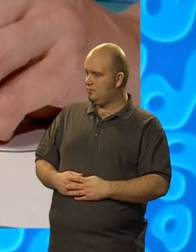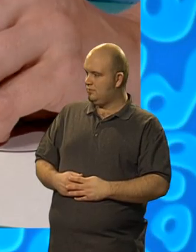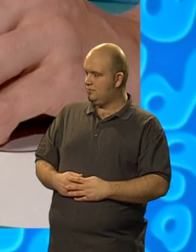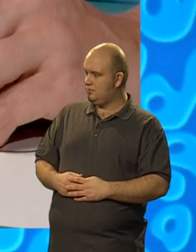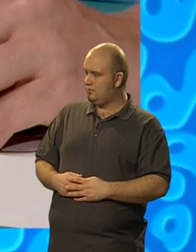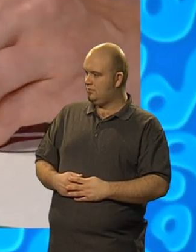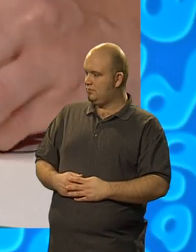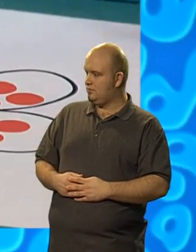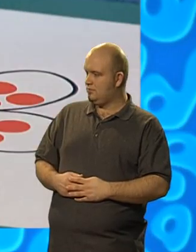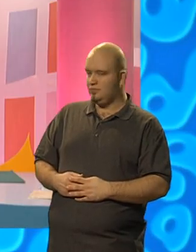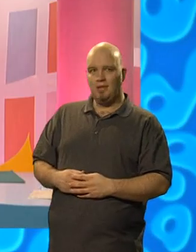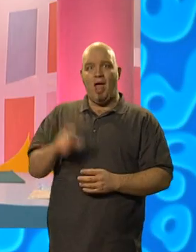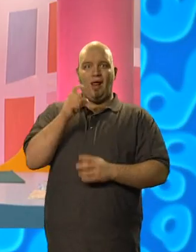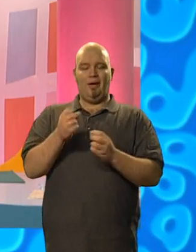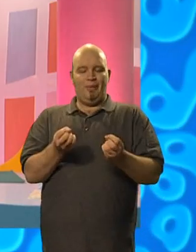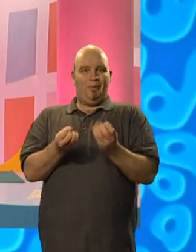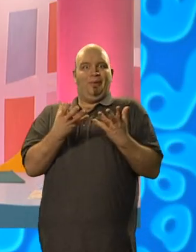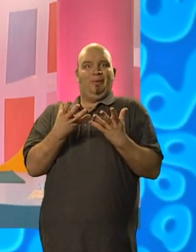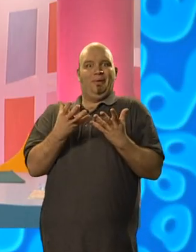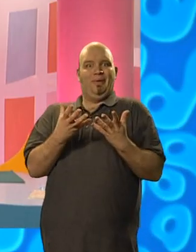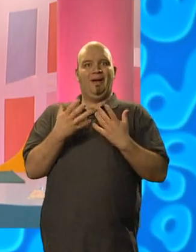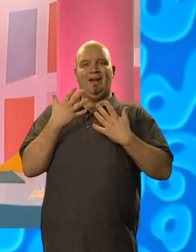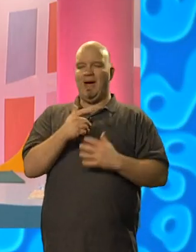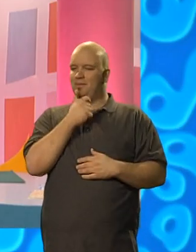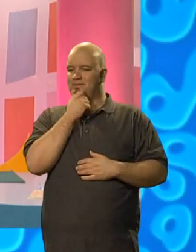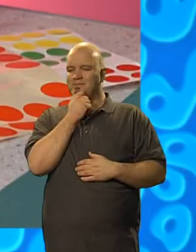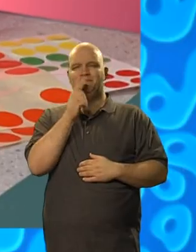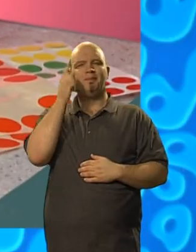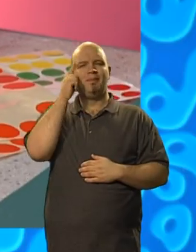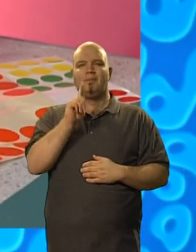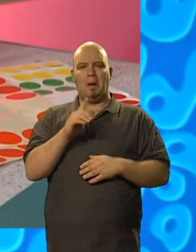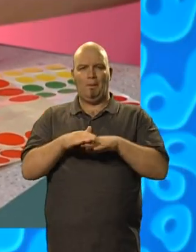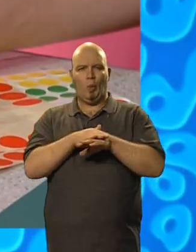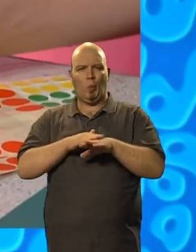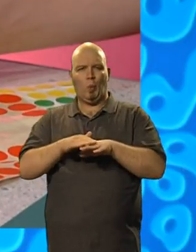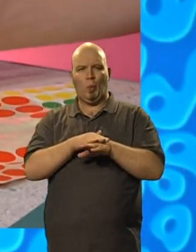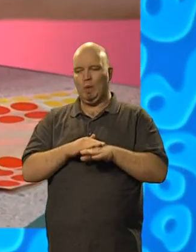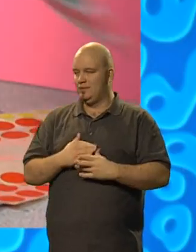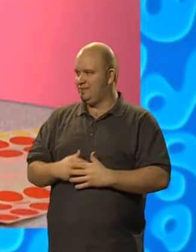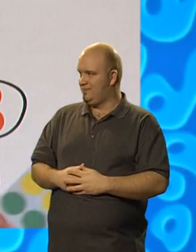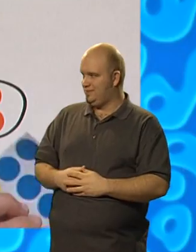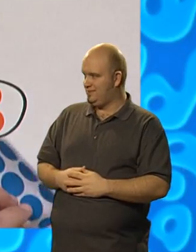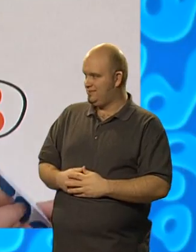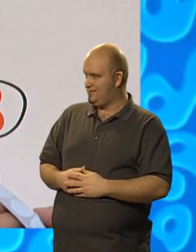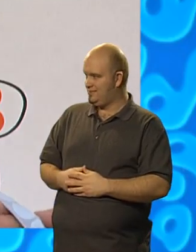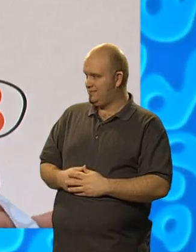Very brightly coloured. And I think finally some blue circles.